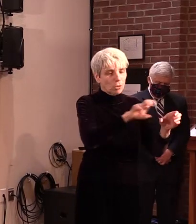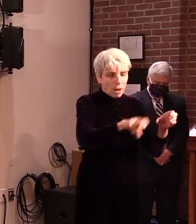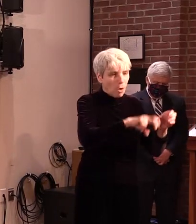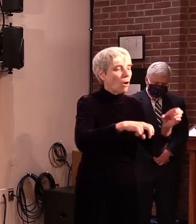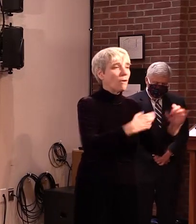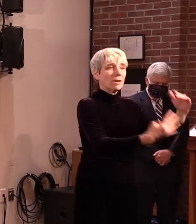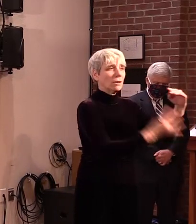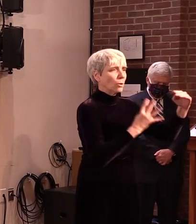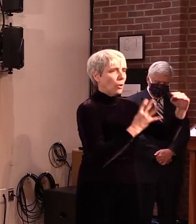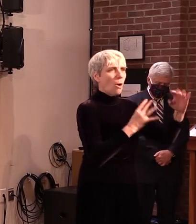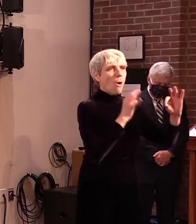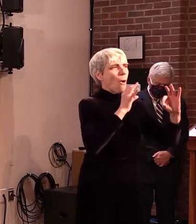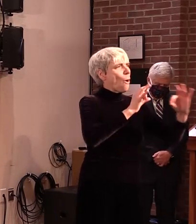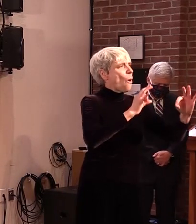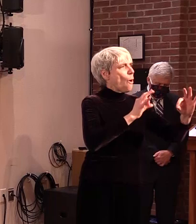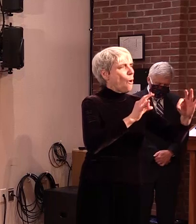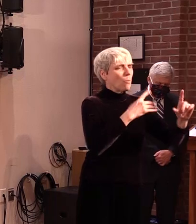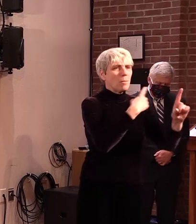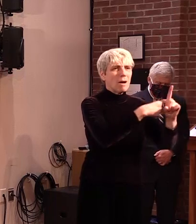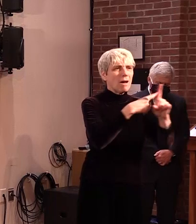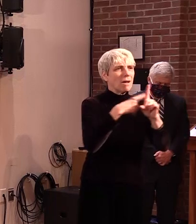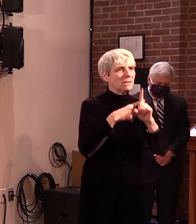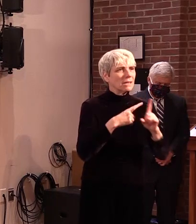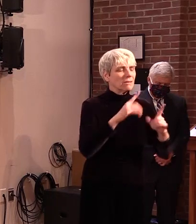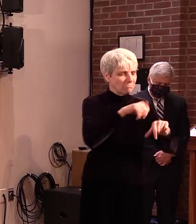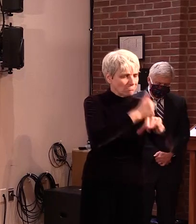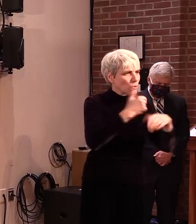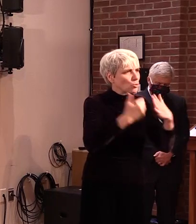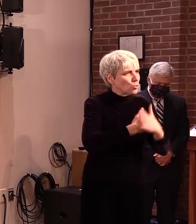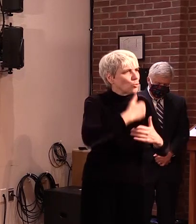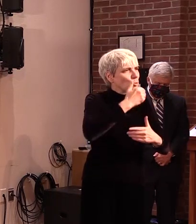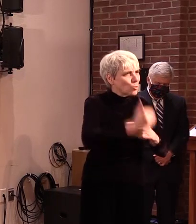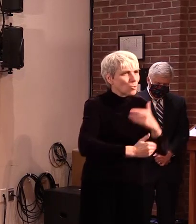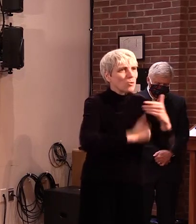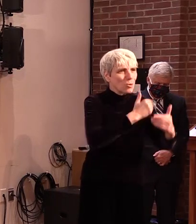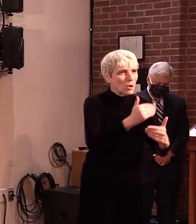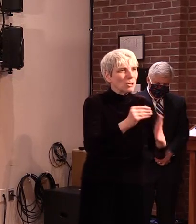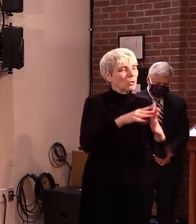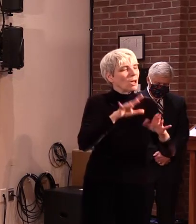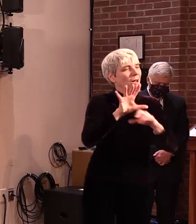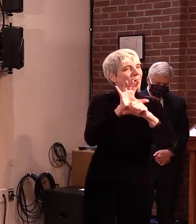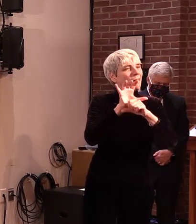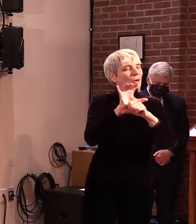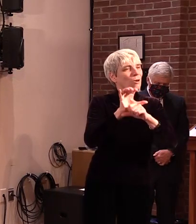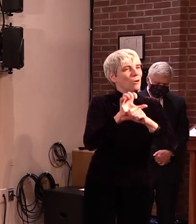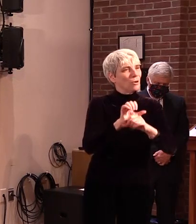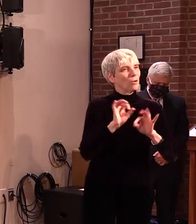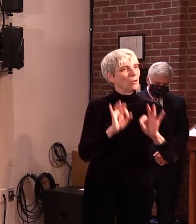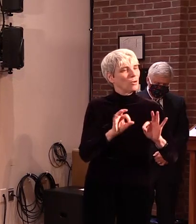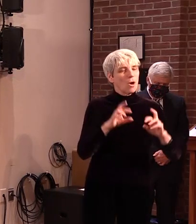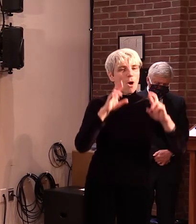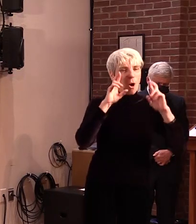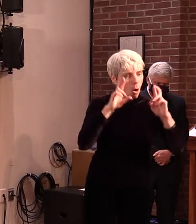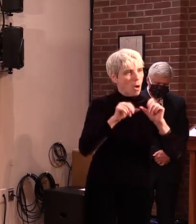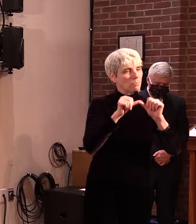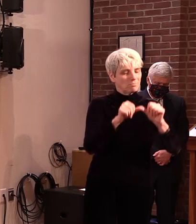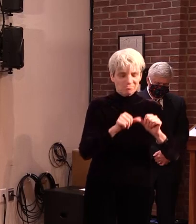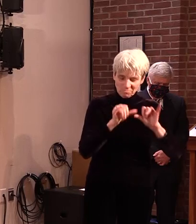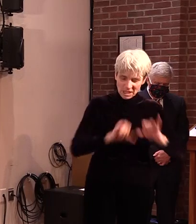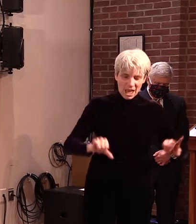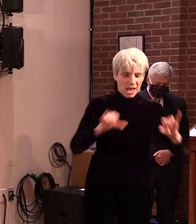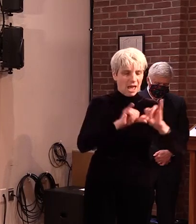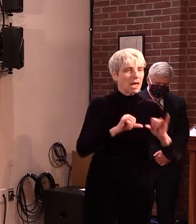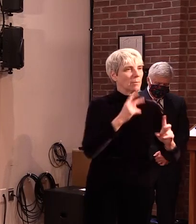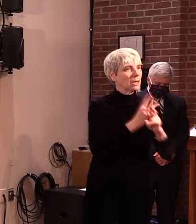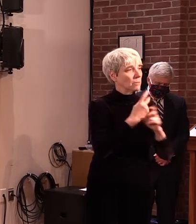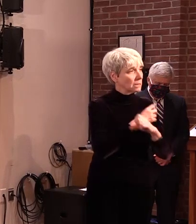our focus will shift to maintaining these new routines so that we remain safe and hopefully our greater community does as well.